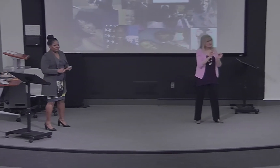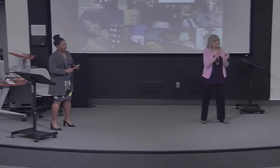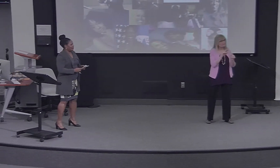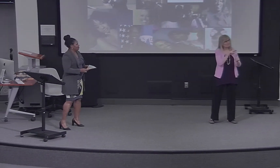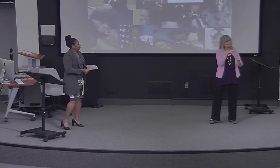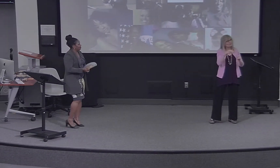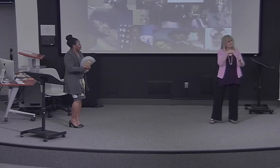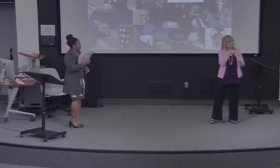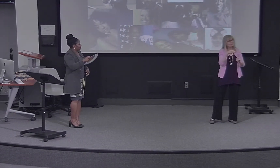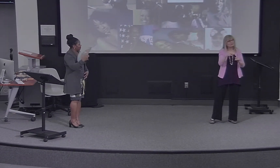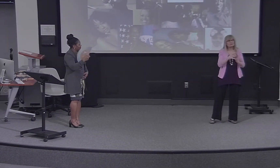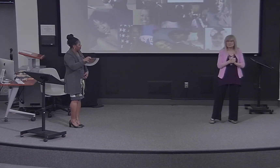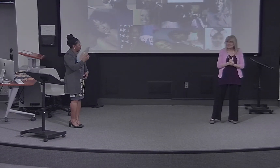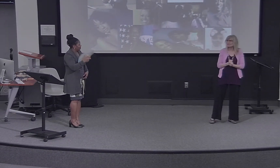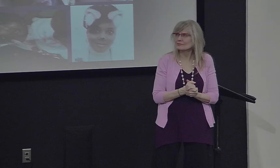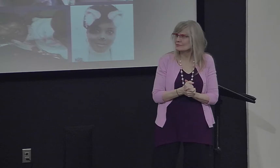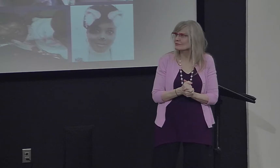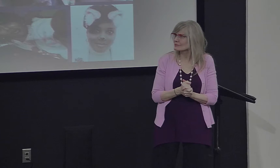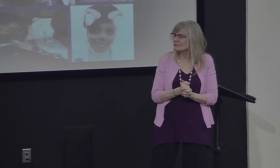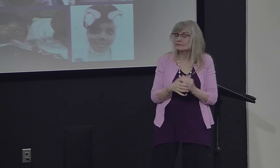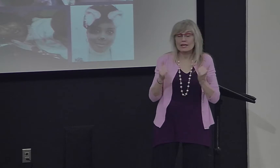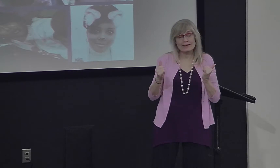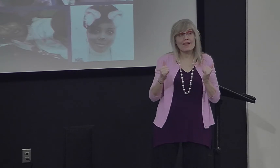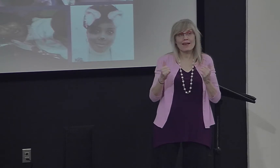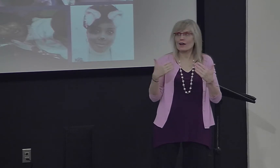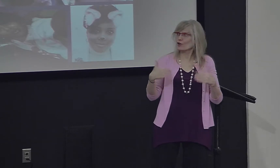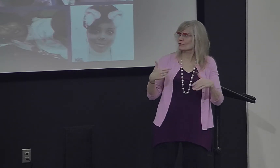Thank you, Dr. Shaw. We appreciate your comments and perspectives.